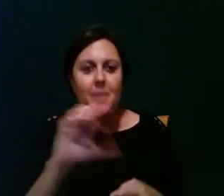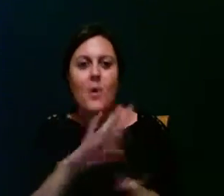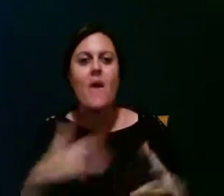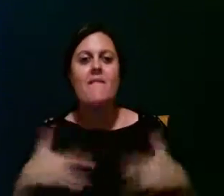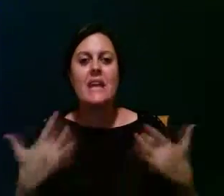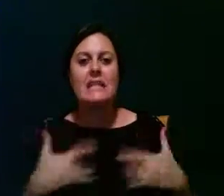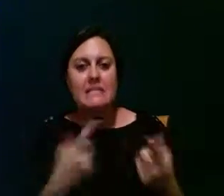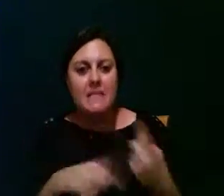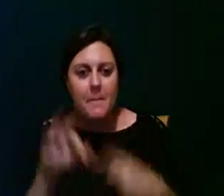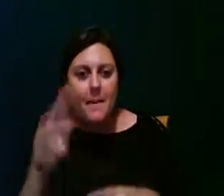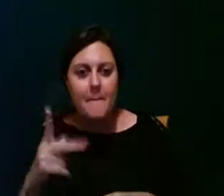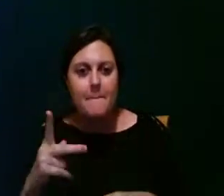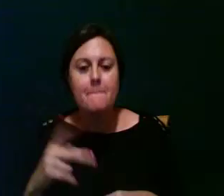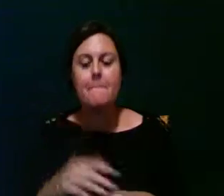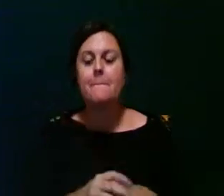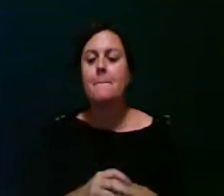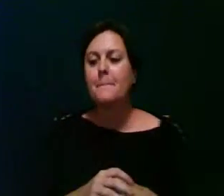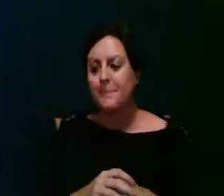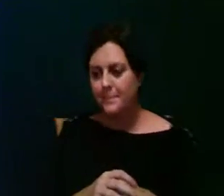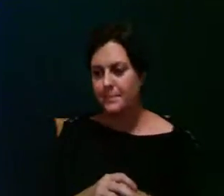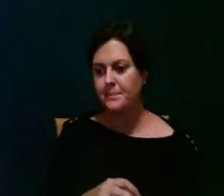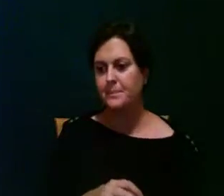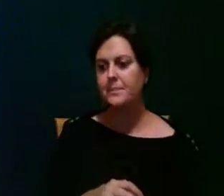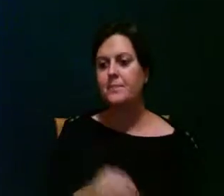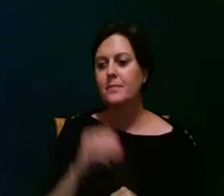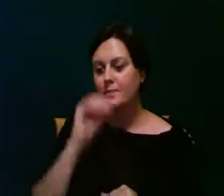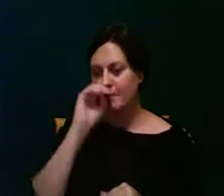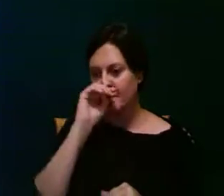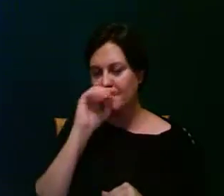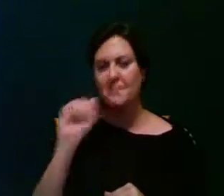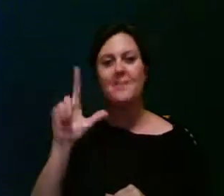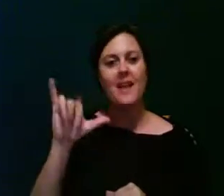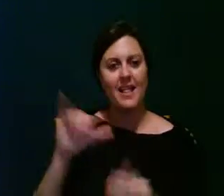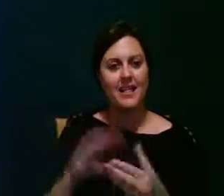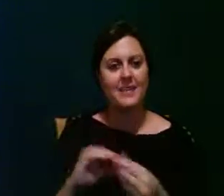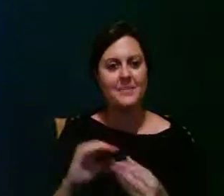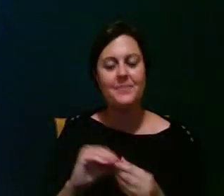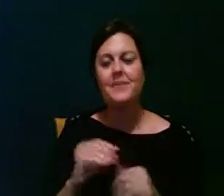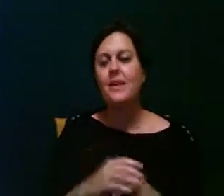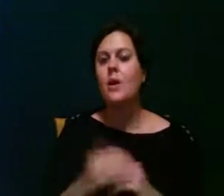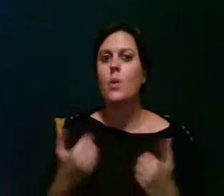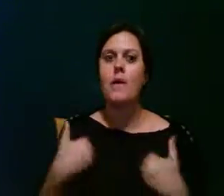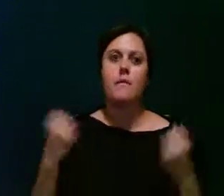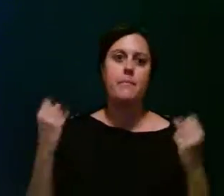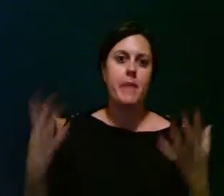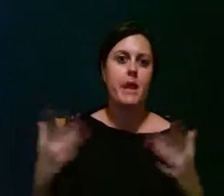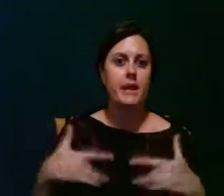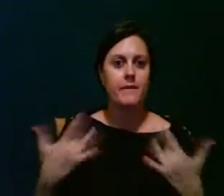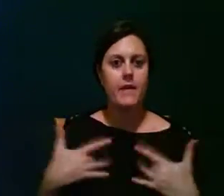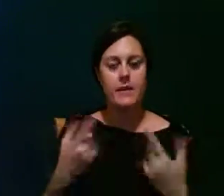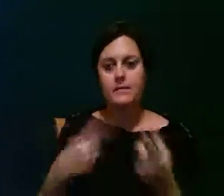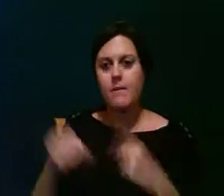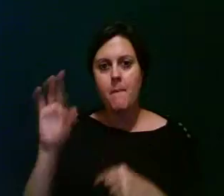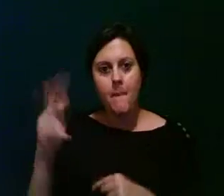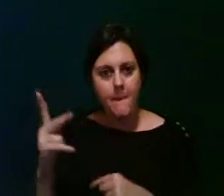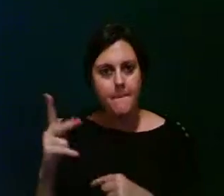up. Oh, good. That's fun. We have a ton of stuff coming up. We're actually in the middle of a